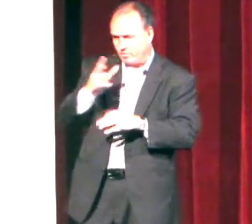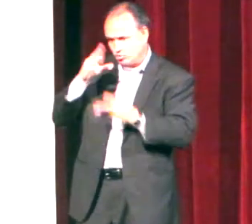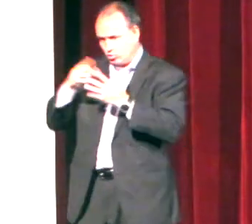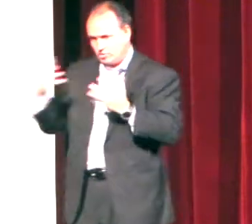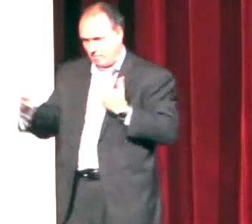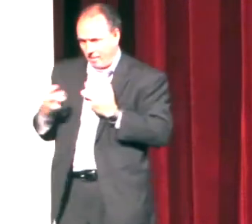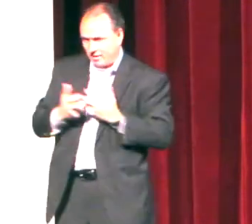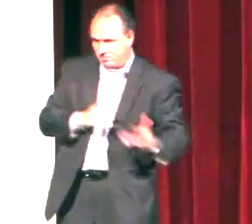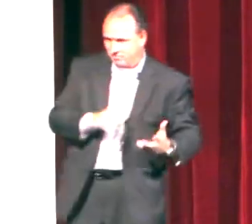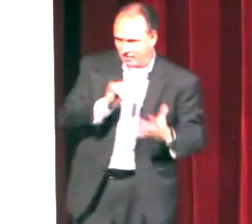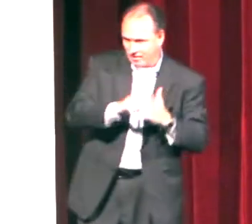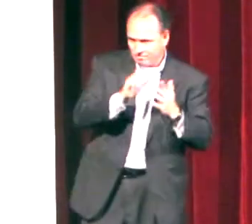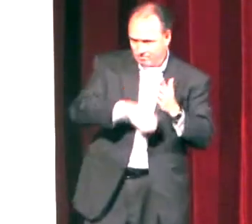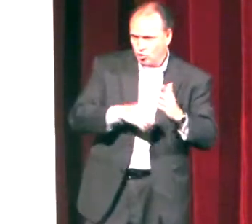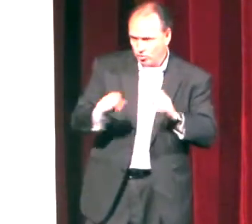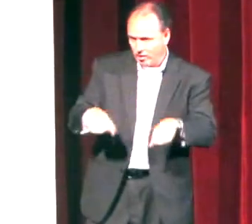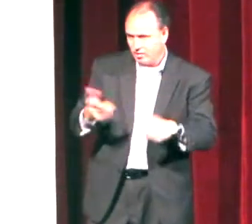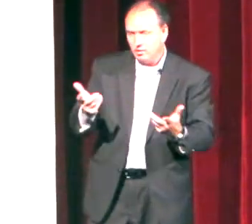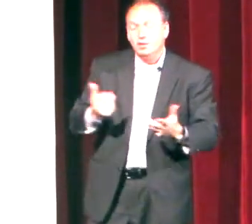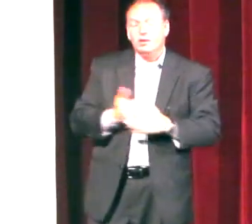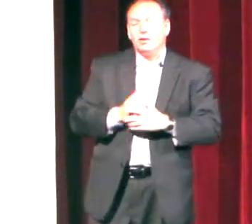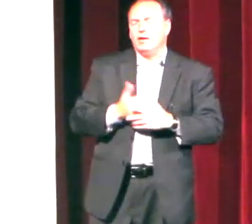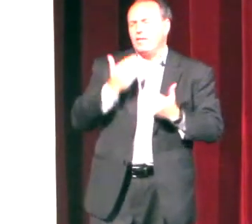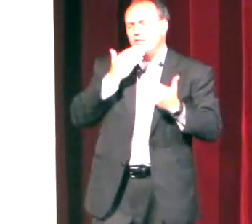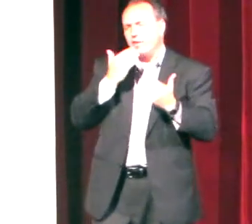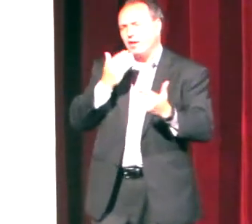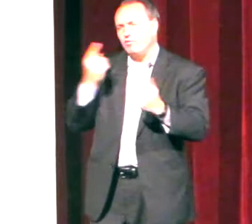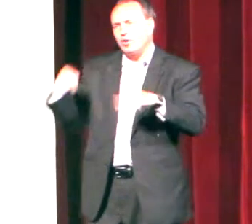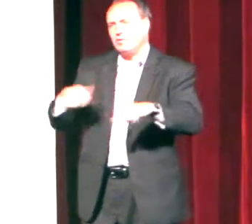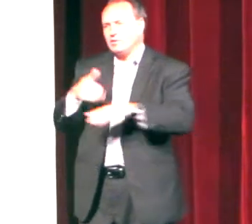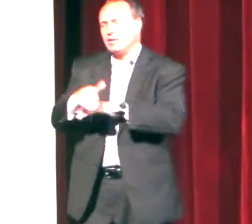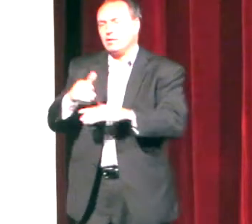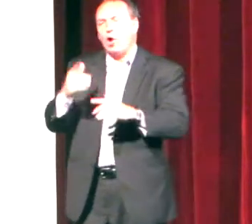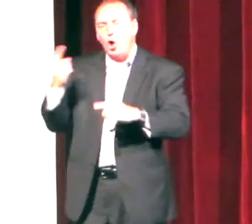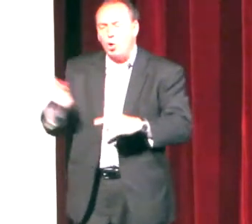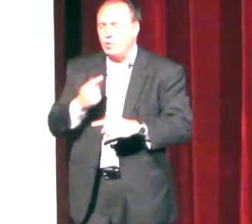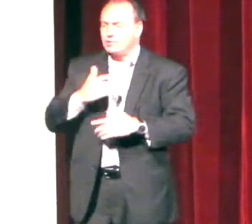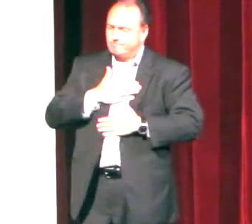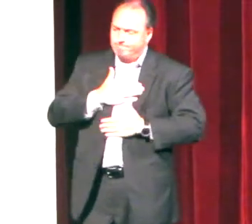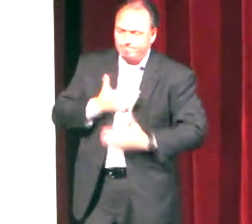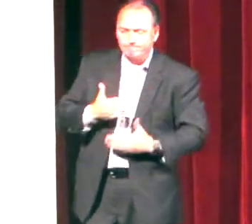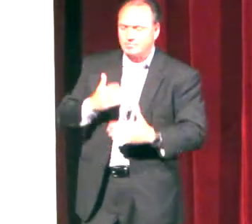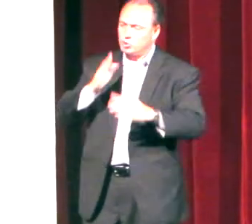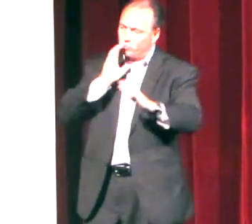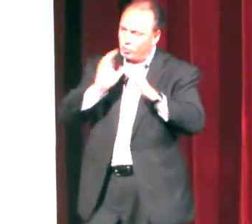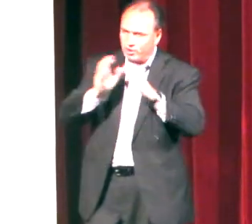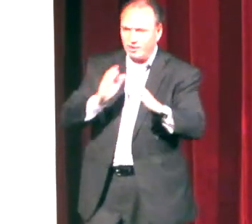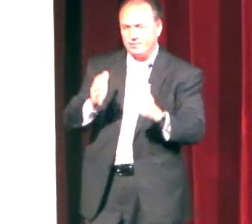tonight, and let's just always commit to communicating. Thank you.